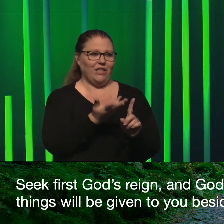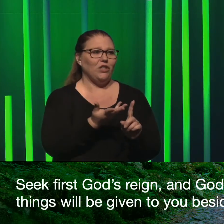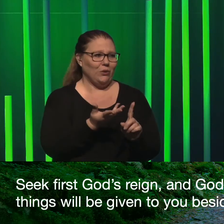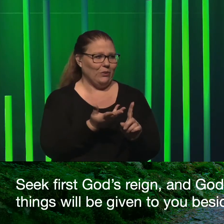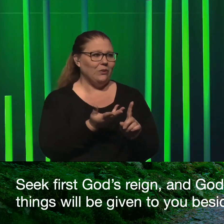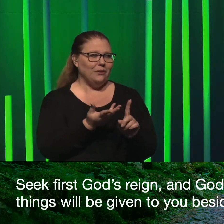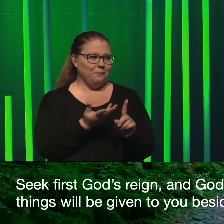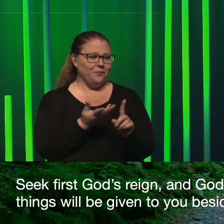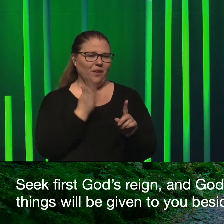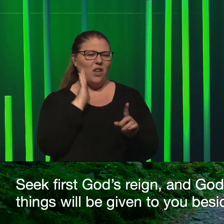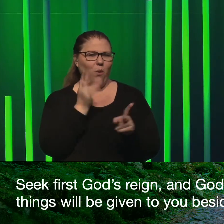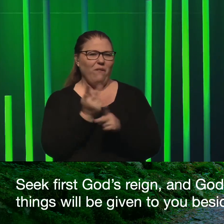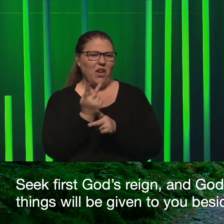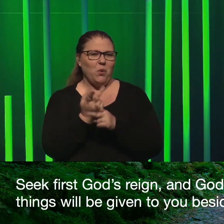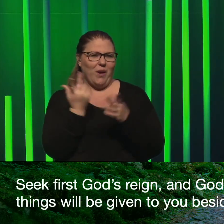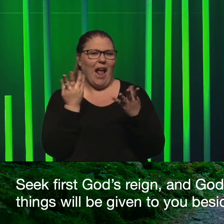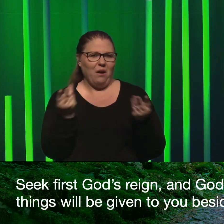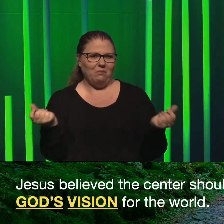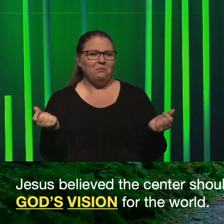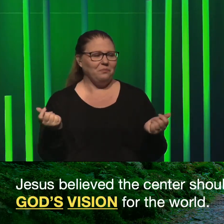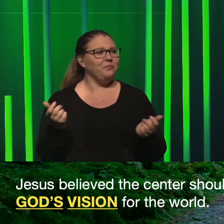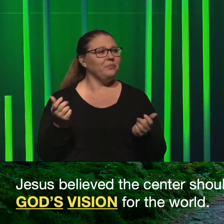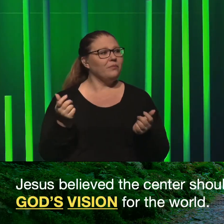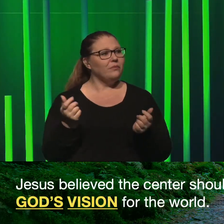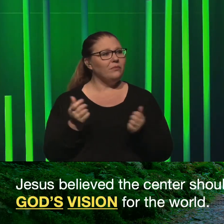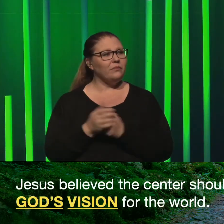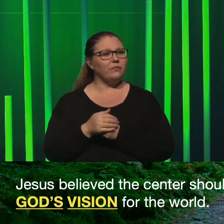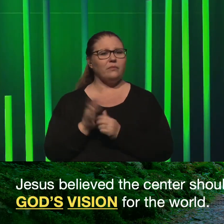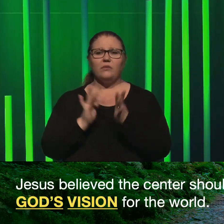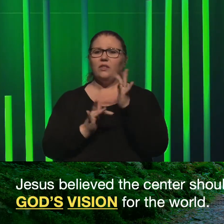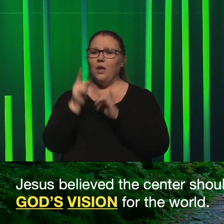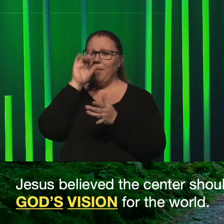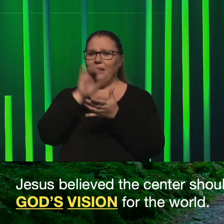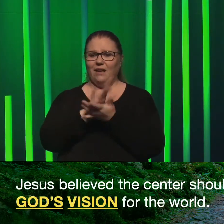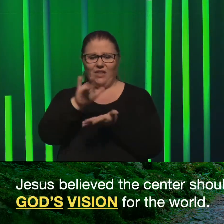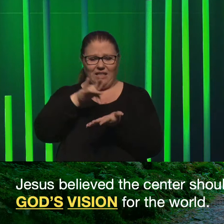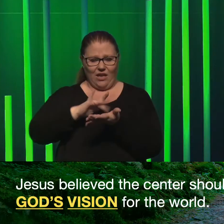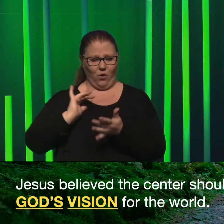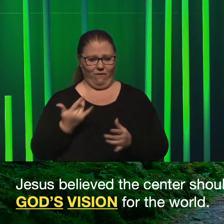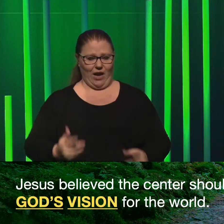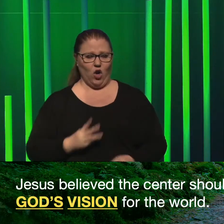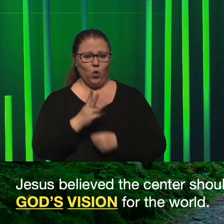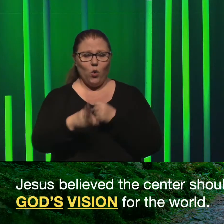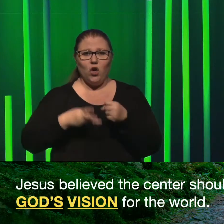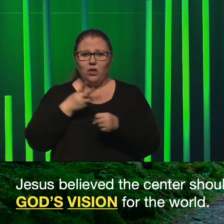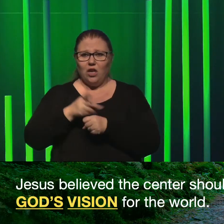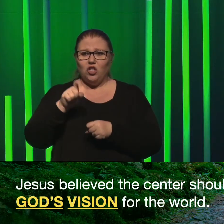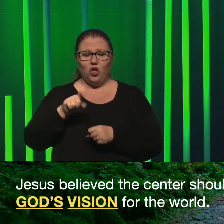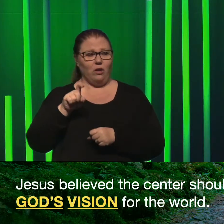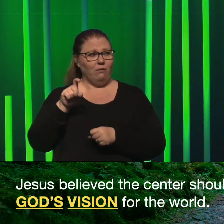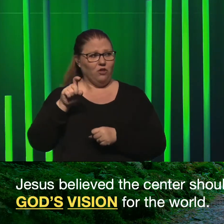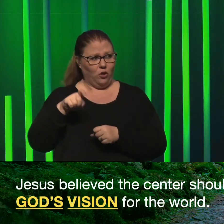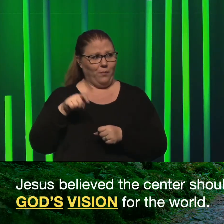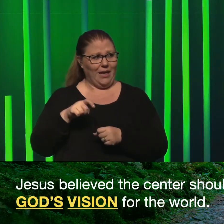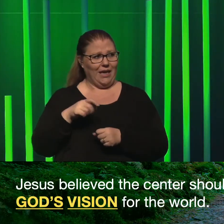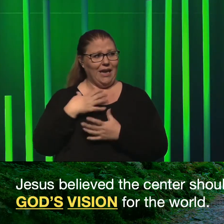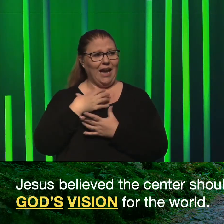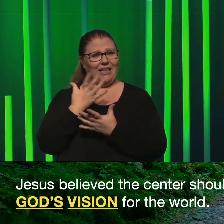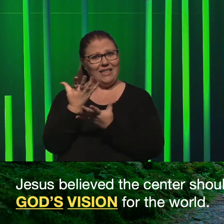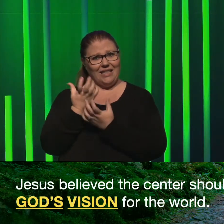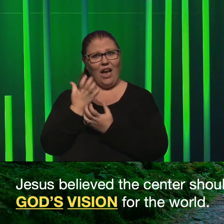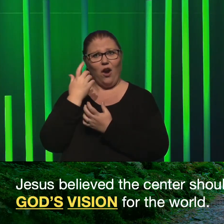figured out. So you see, I think Jesus believed that the center of our world should be a desire for God's vision for our